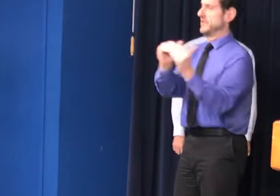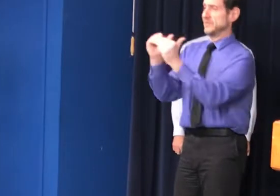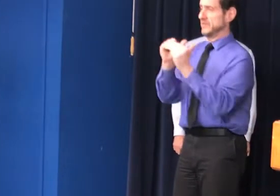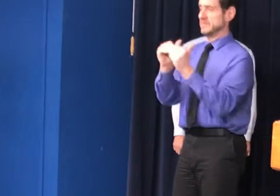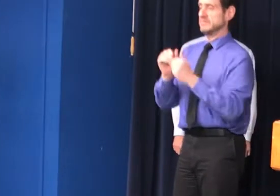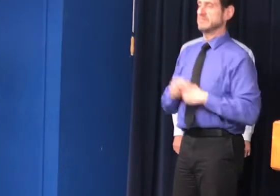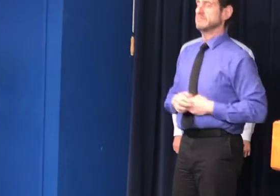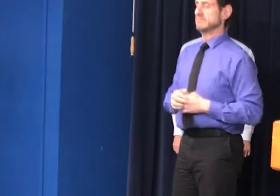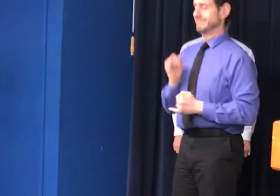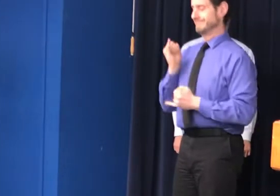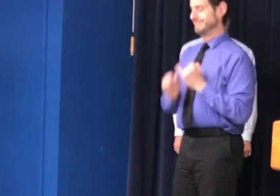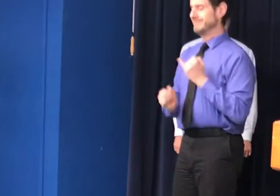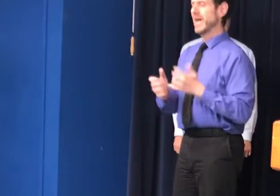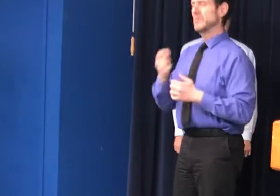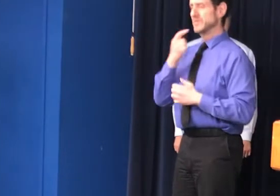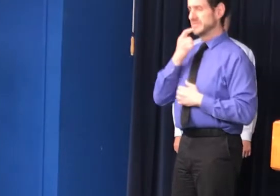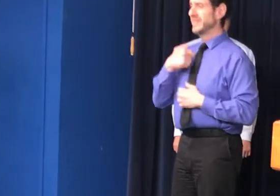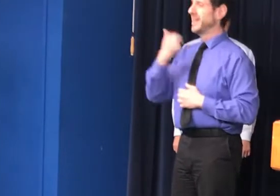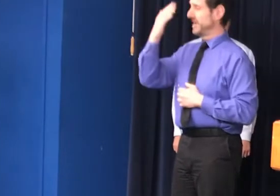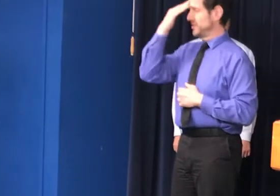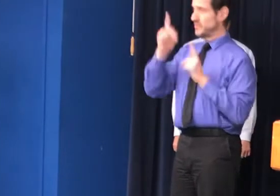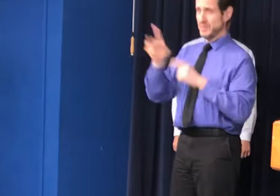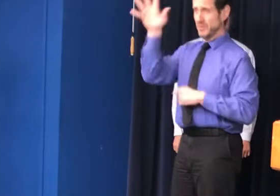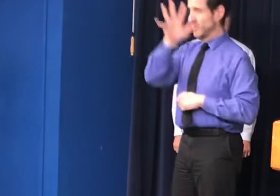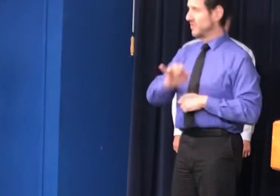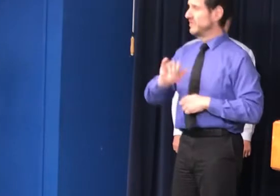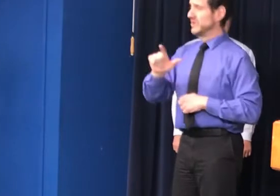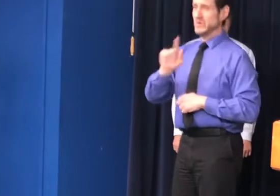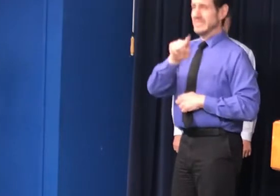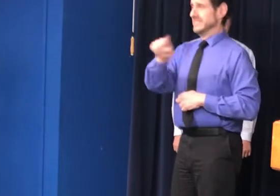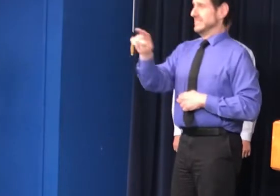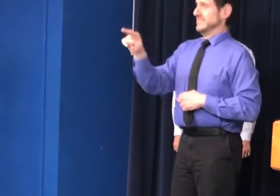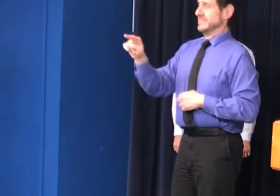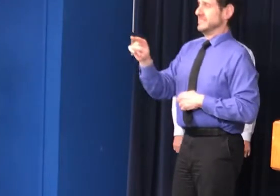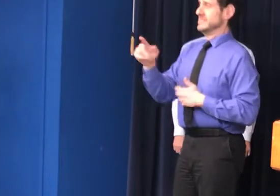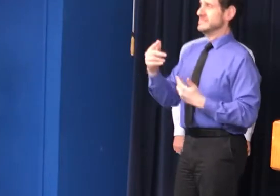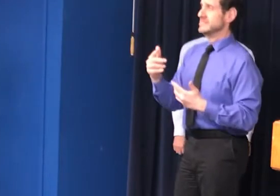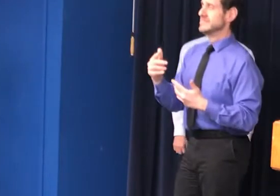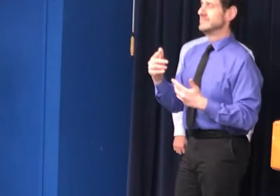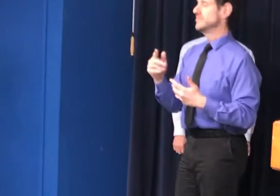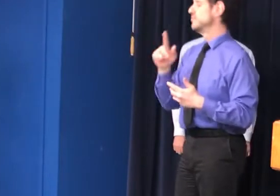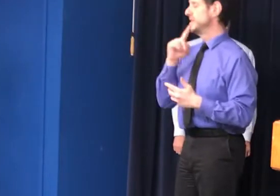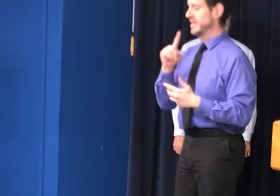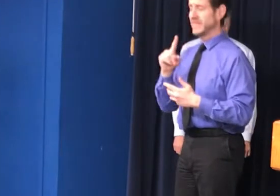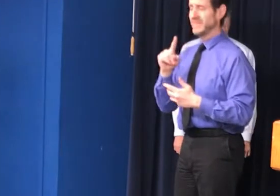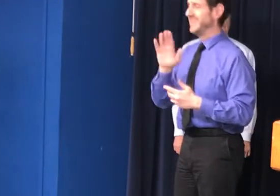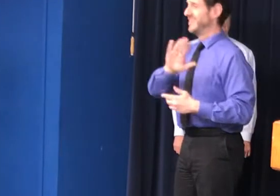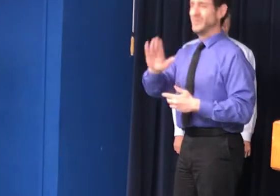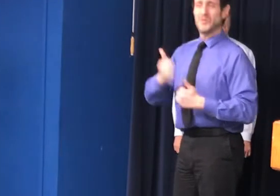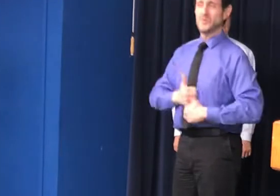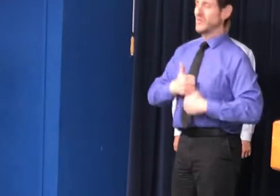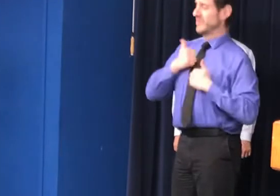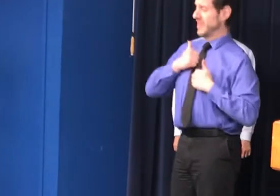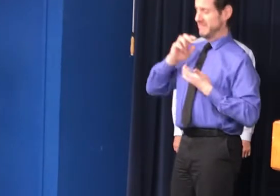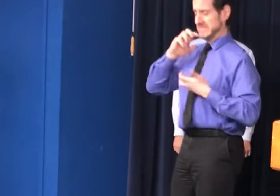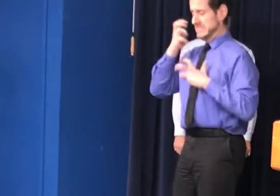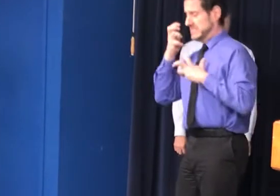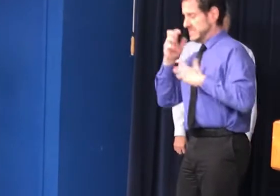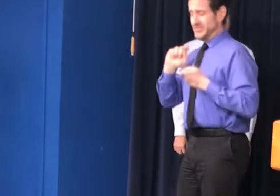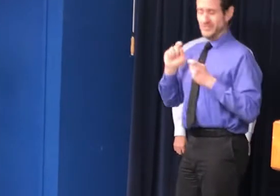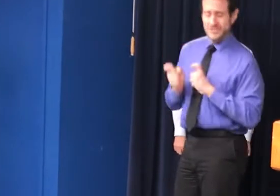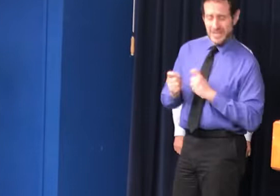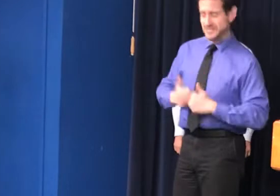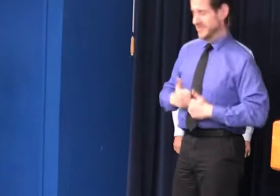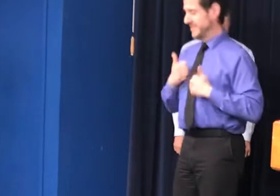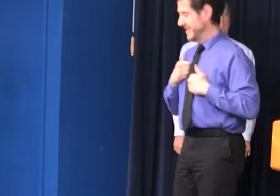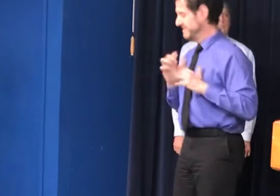I just want to say that I know that there are people all across our state that are making real sacrifices by adhering to our stay-at-home